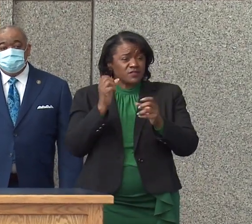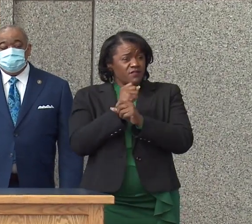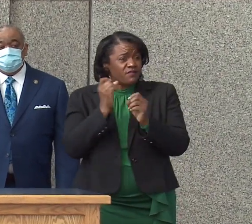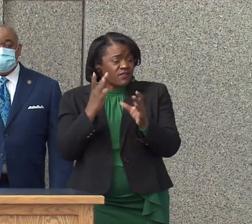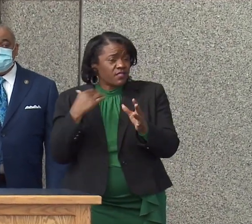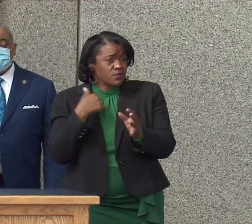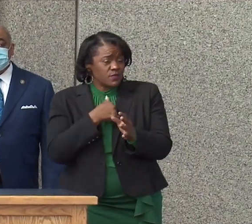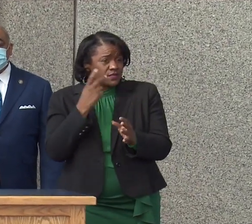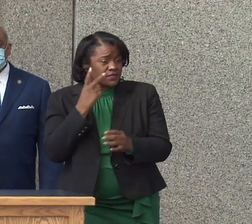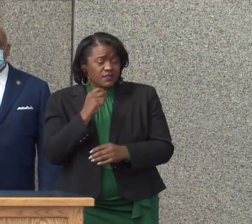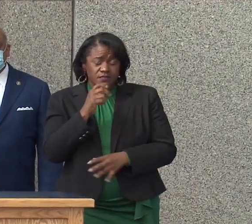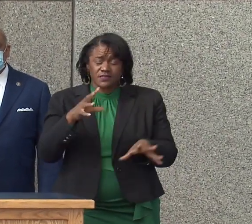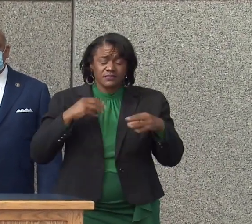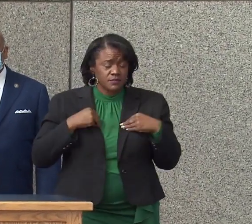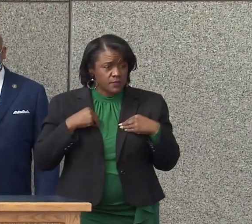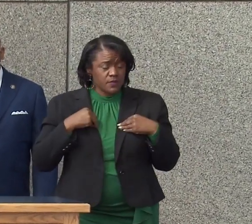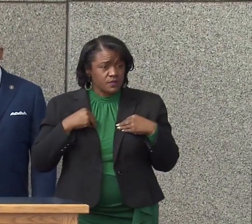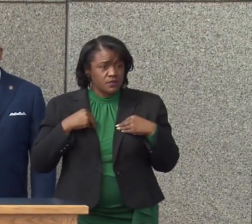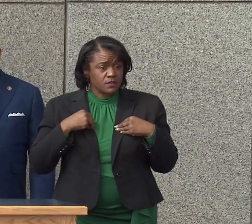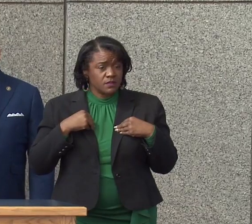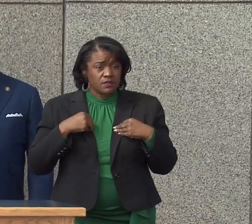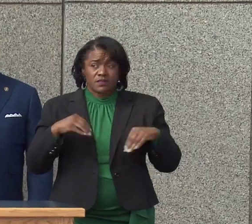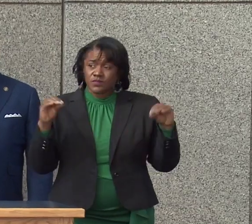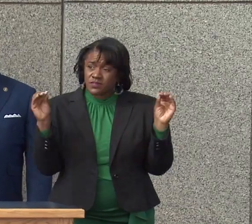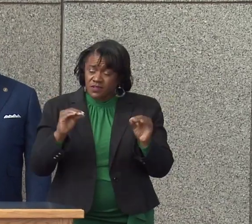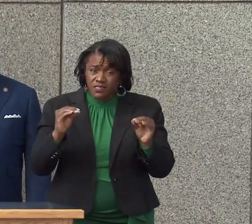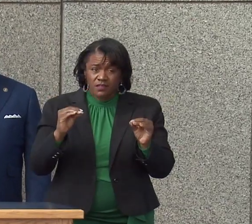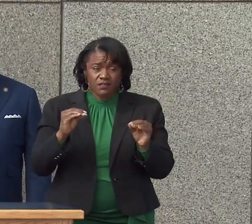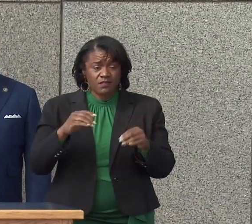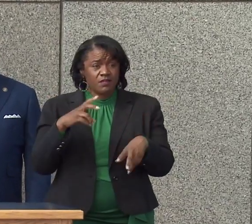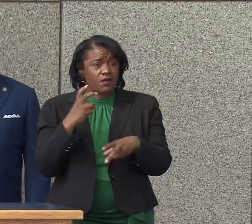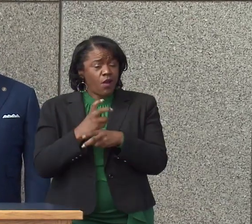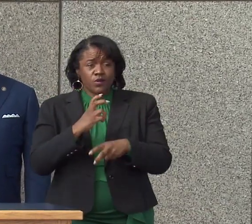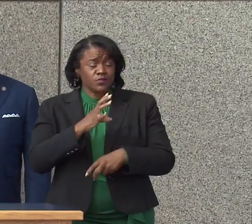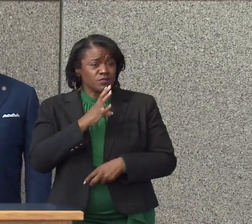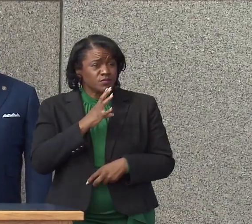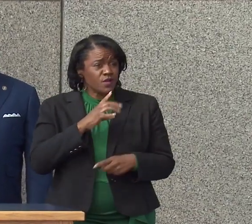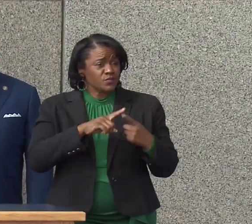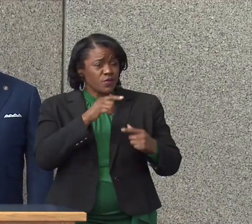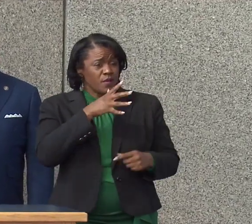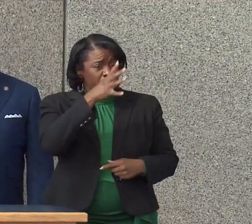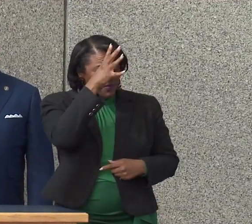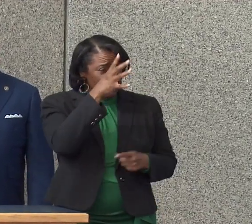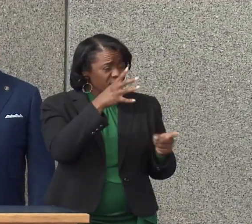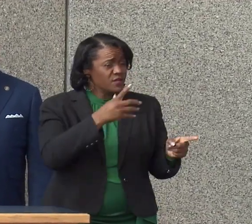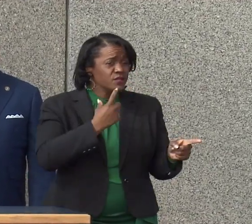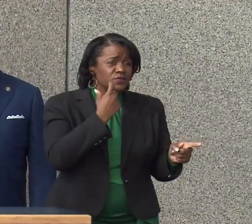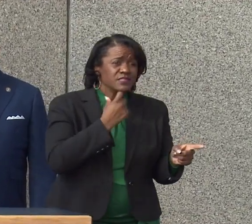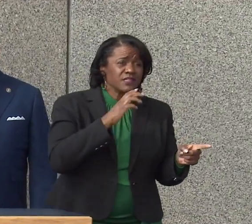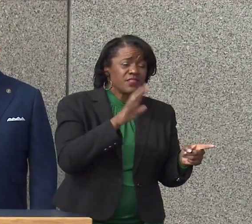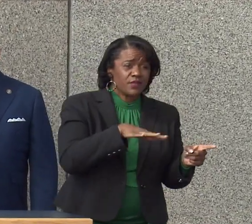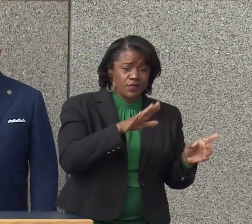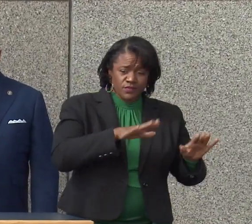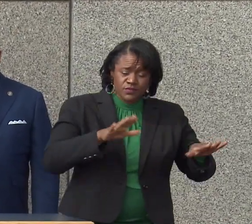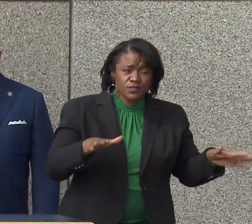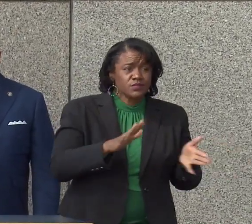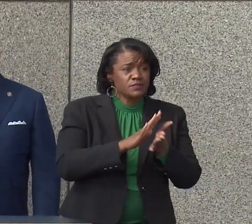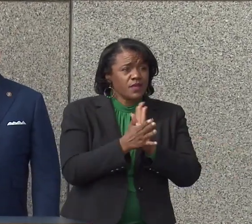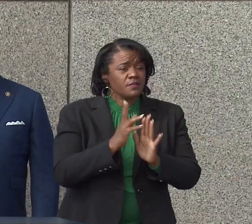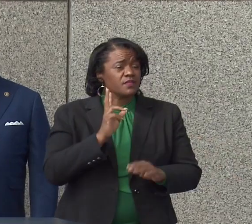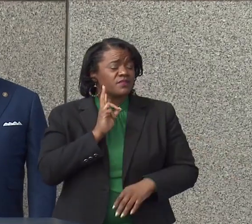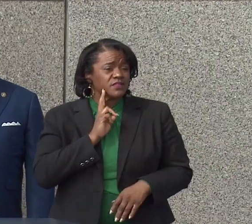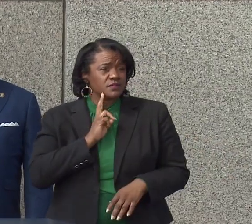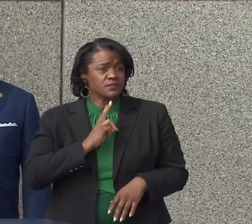we see is unacceptable. There is nothing harder than talking to a parent whose child has become the victim